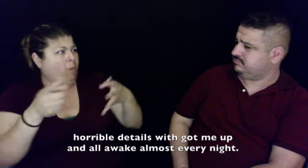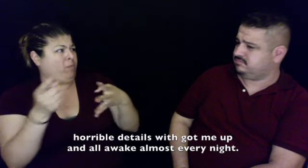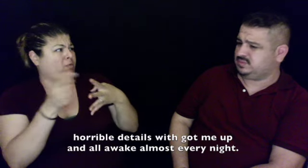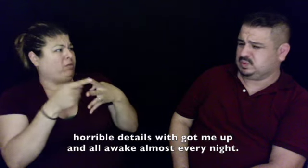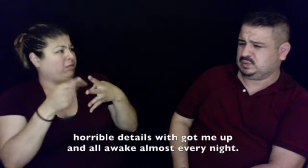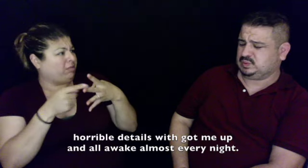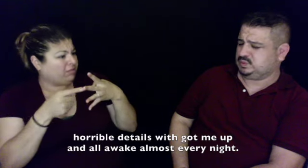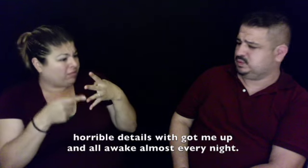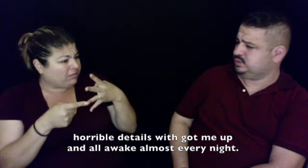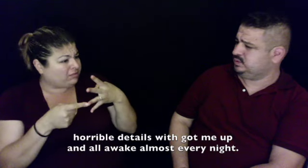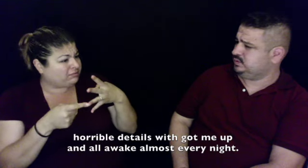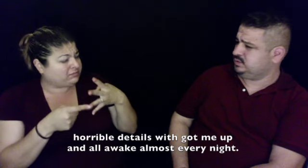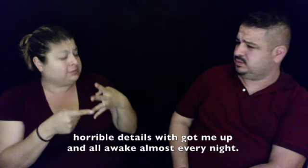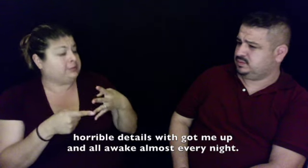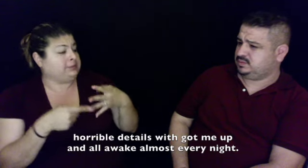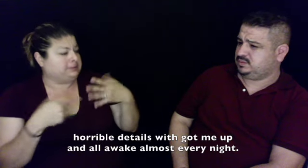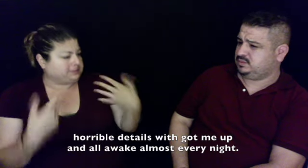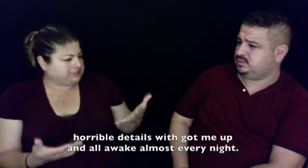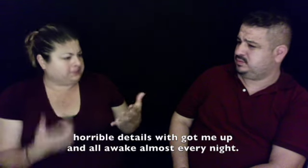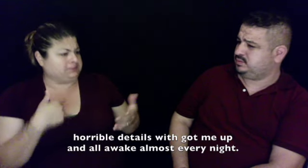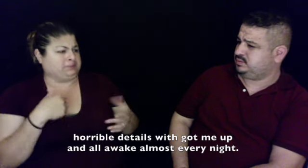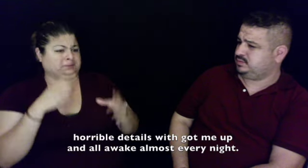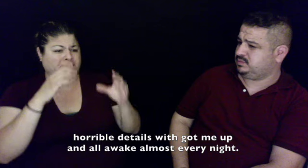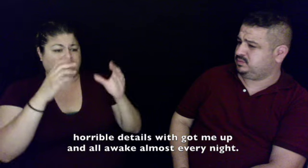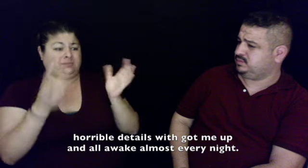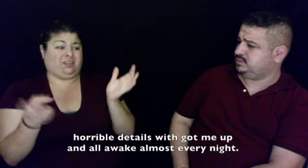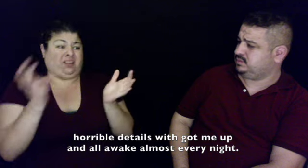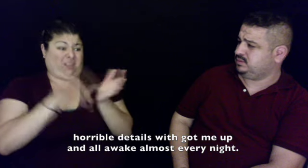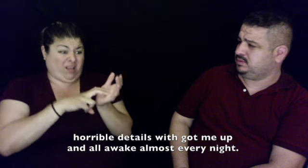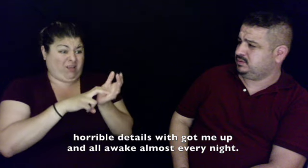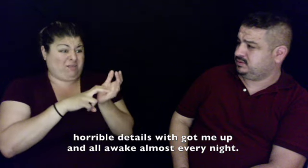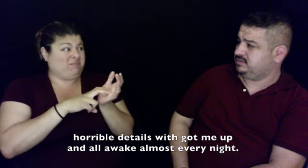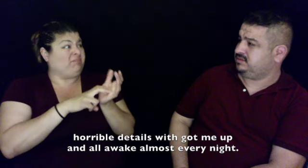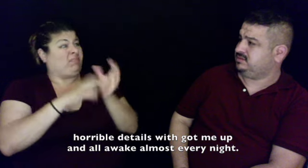with horrible details what got me up and all awake almost every night.